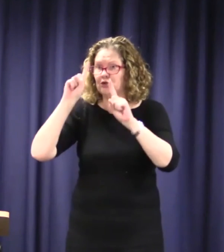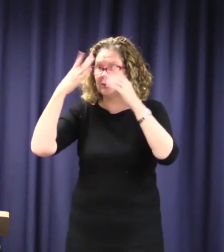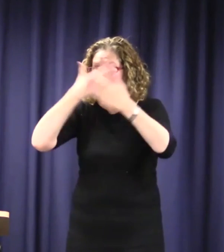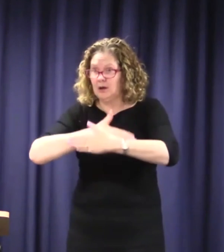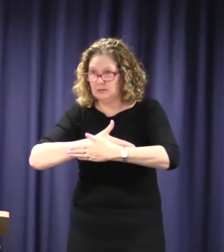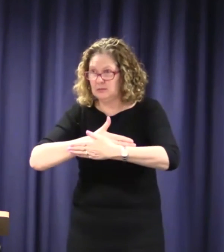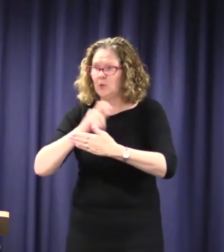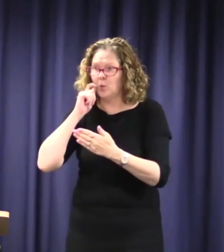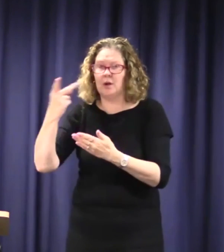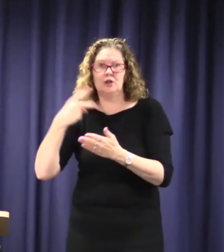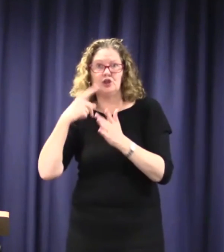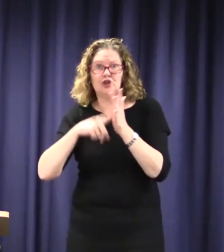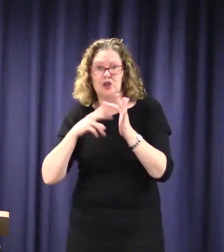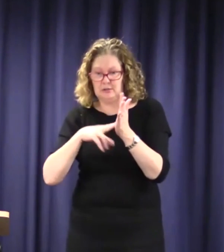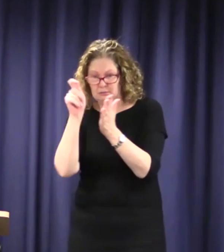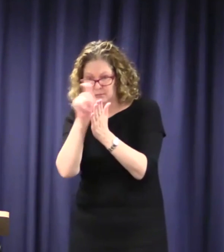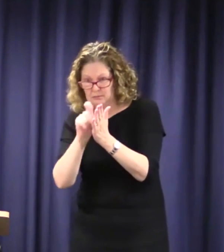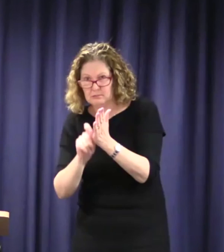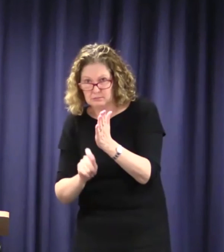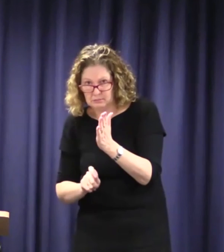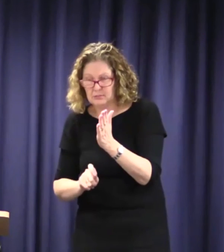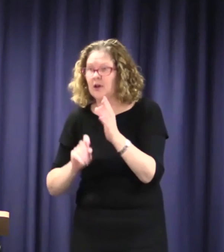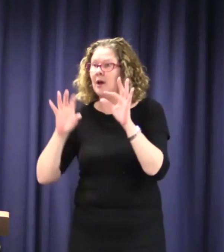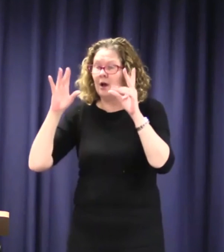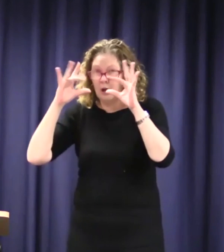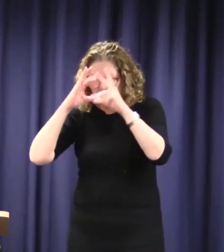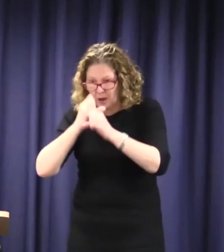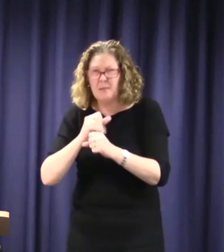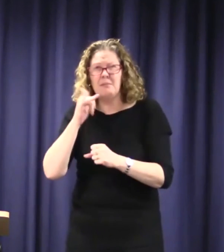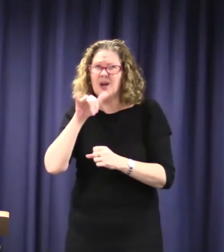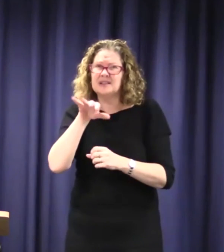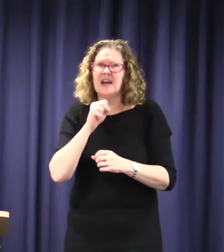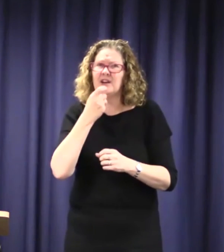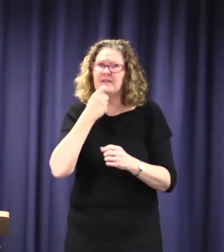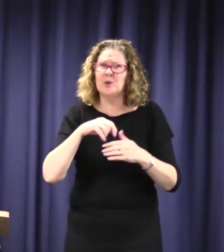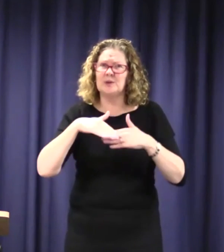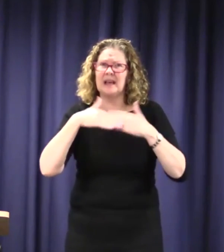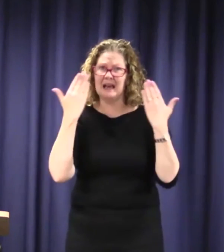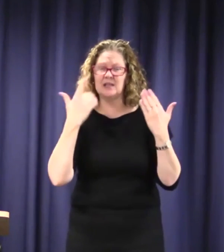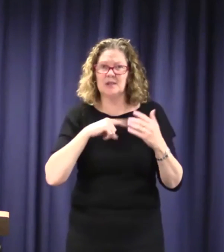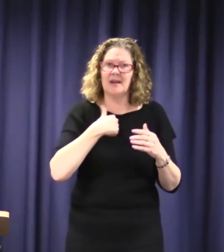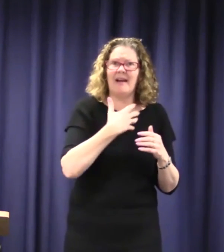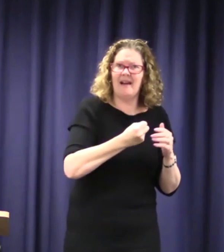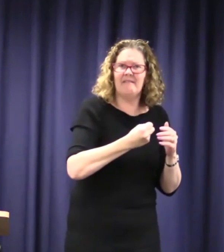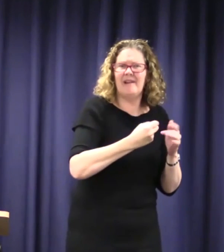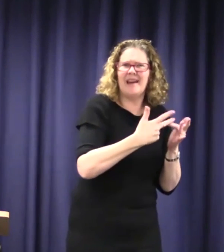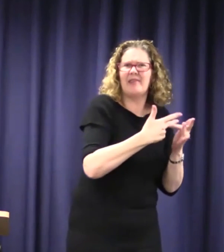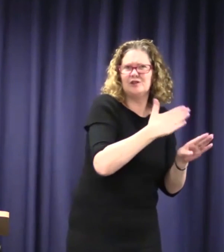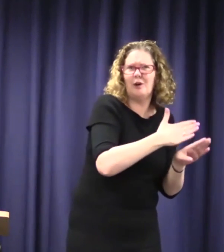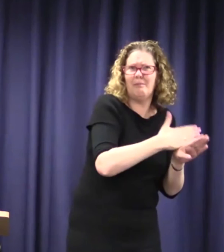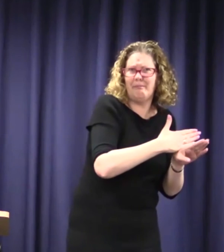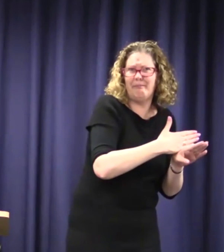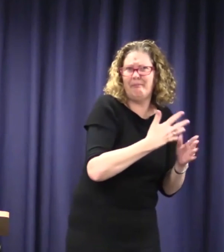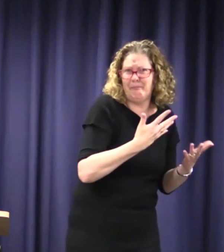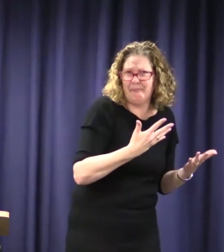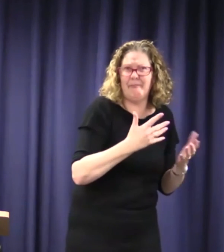How can you get information in the summary? Jen and I are going to write the summary of everything that was just discussed